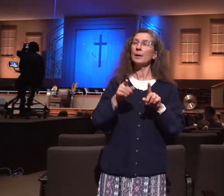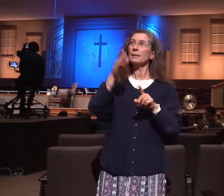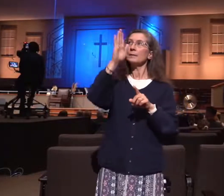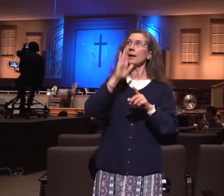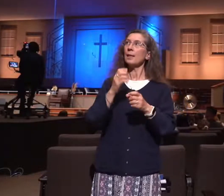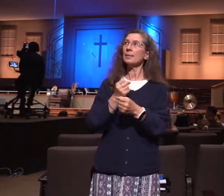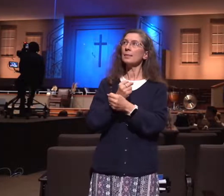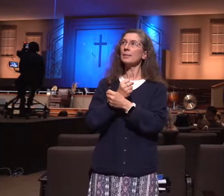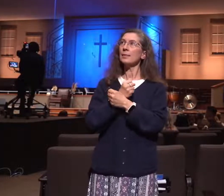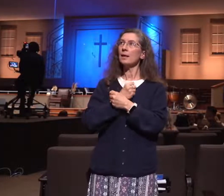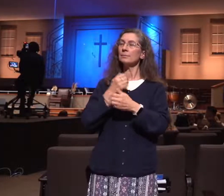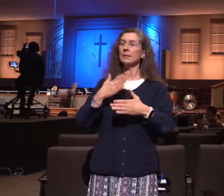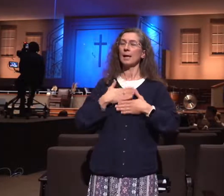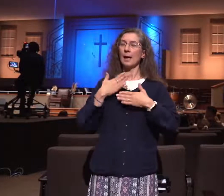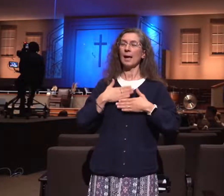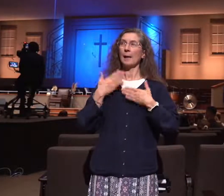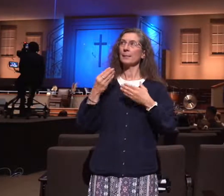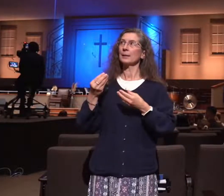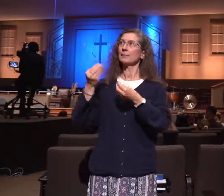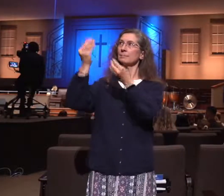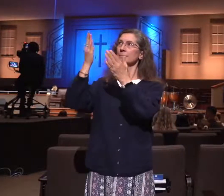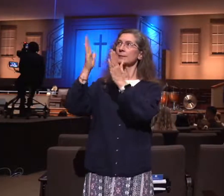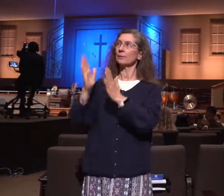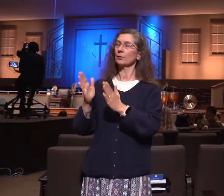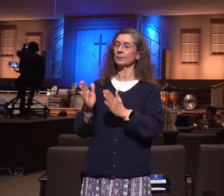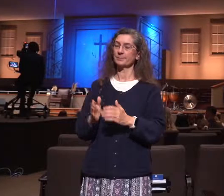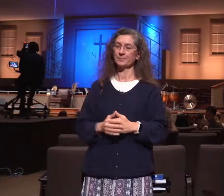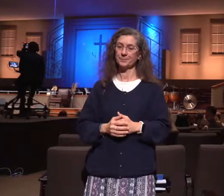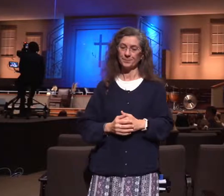a cheerful giver.